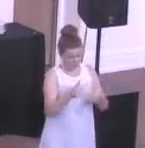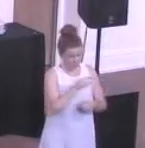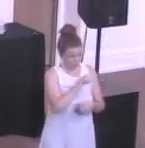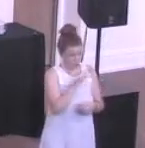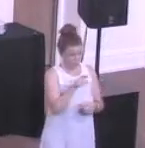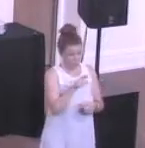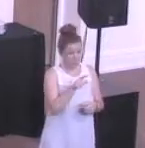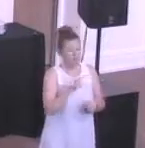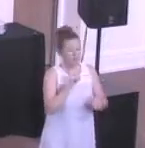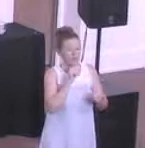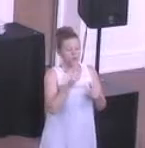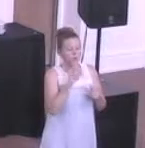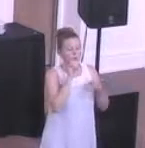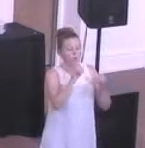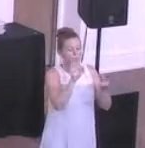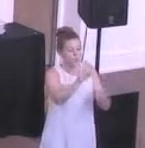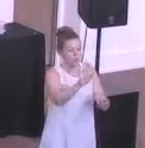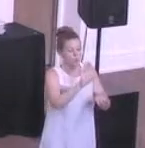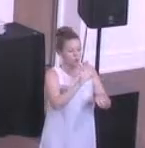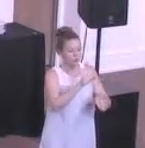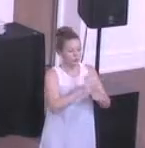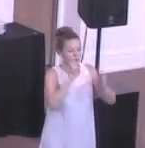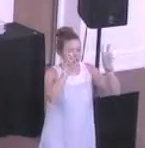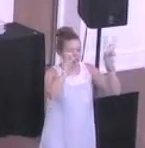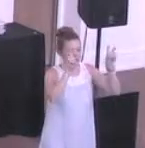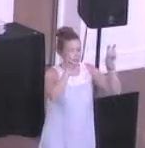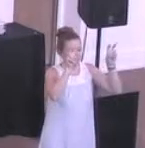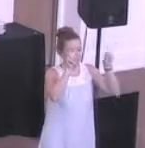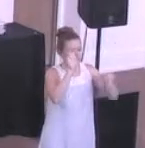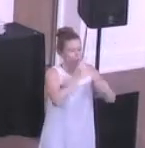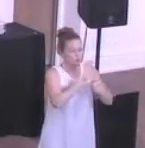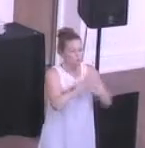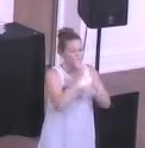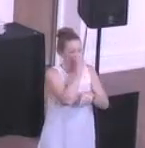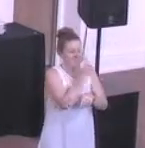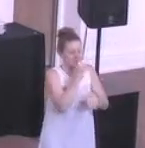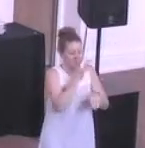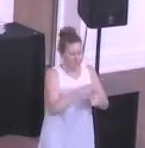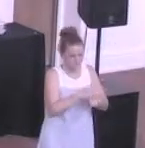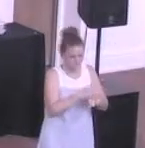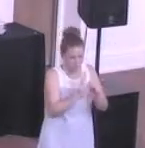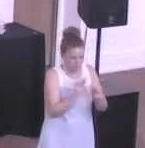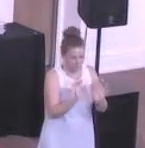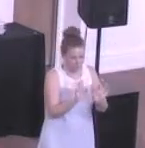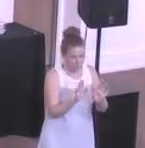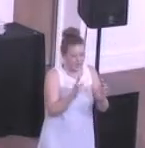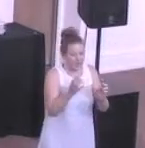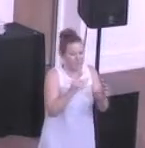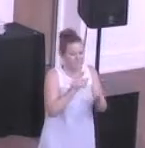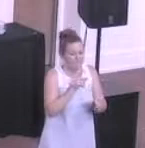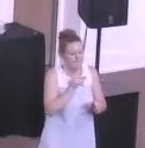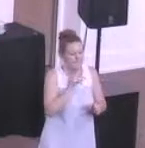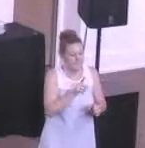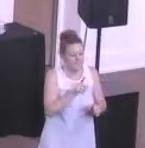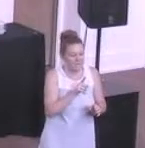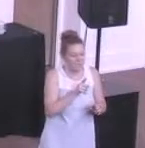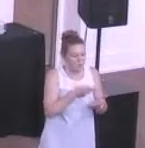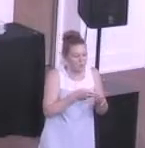not put your church face on in the rest of this service. I want you to get real with me and get honest with me, and more importantly, with who?